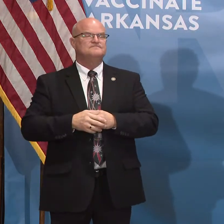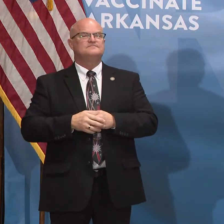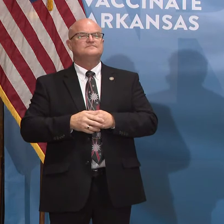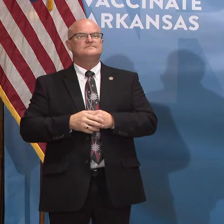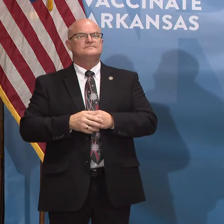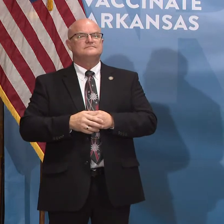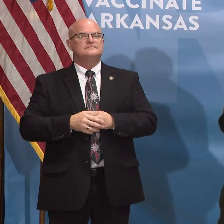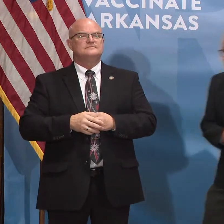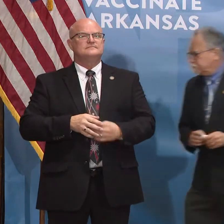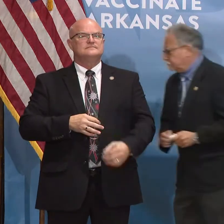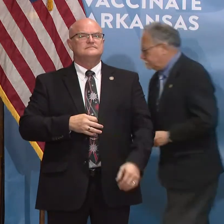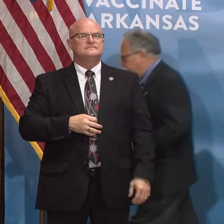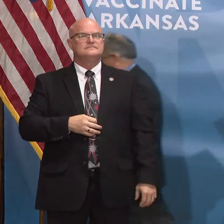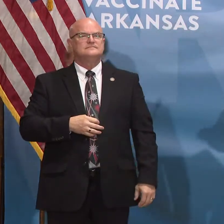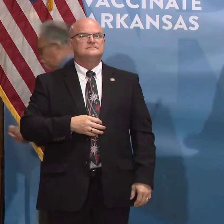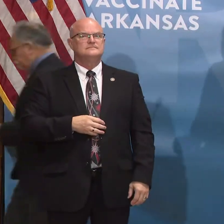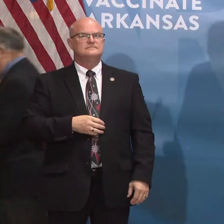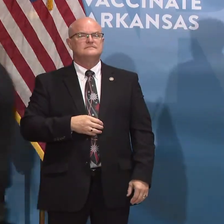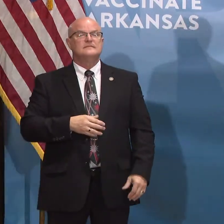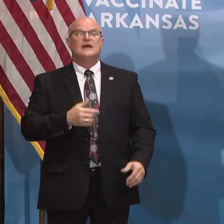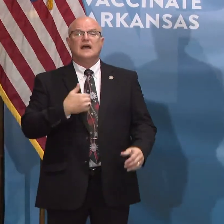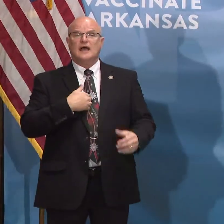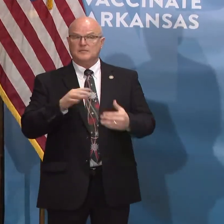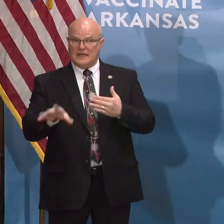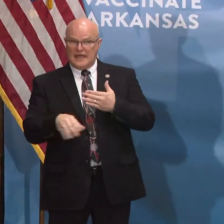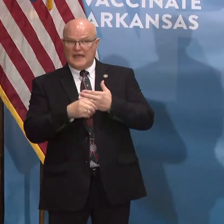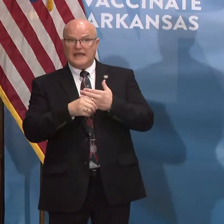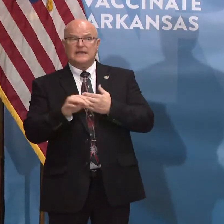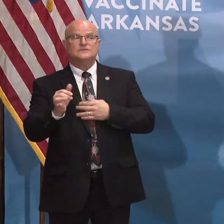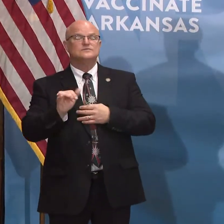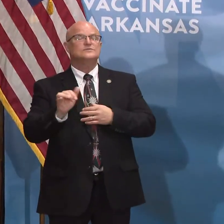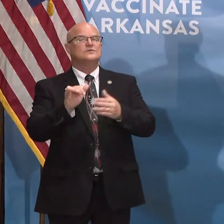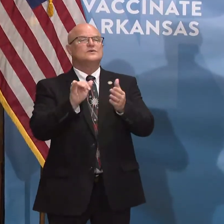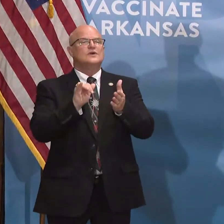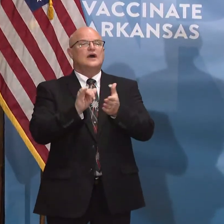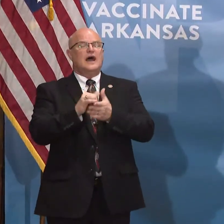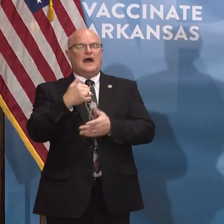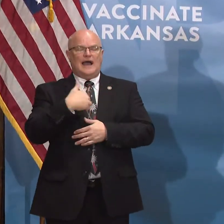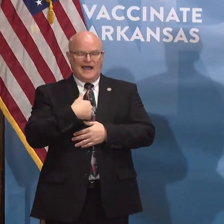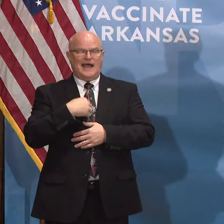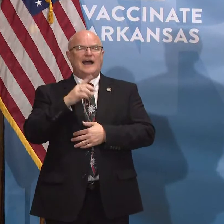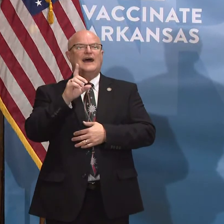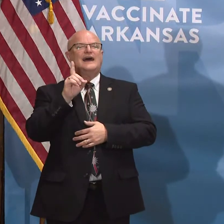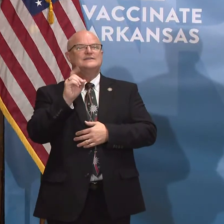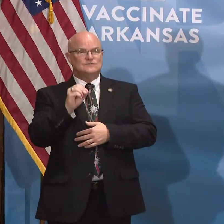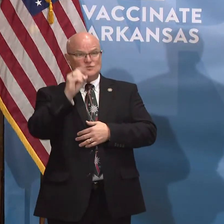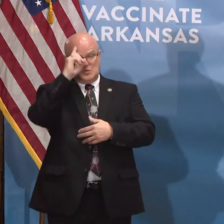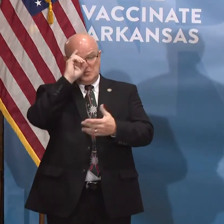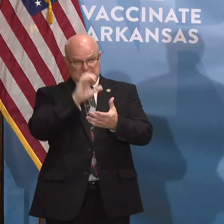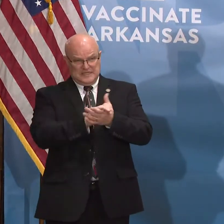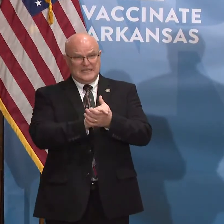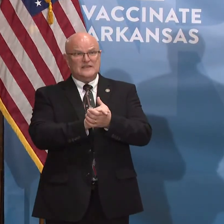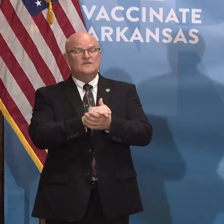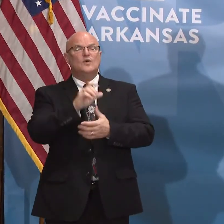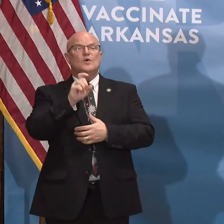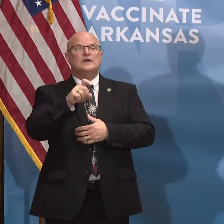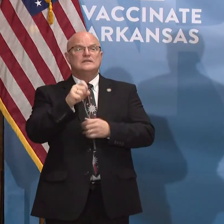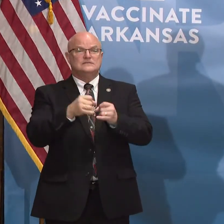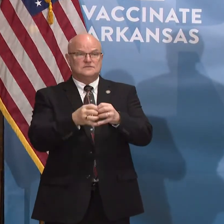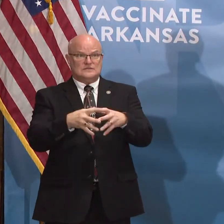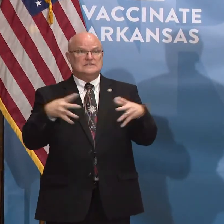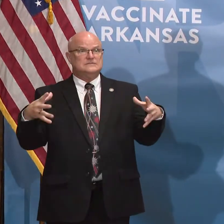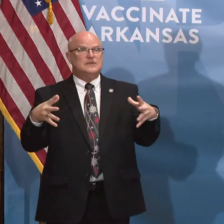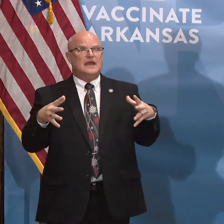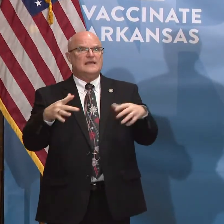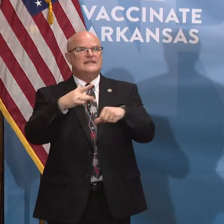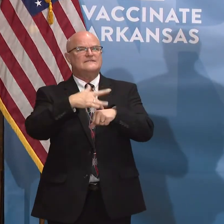weeks. And let me just add to that I do believe we need to expand